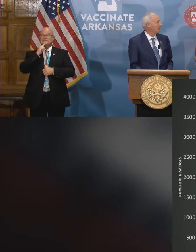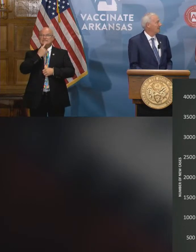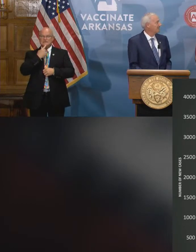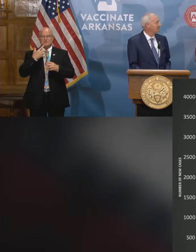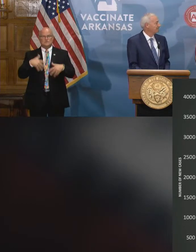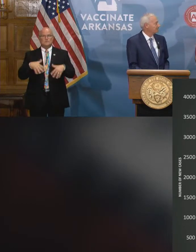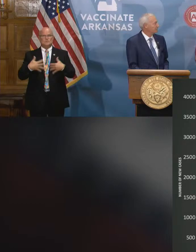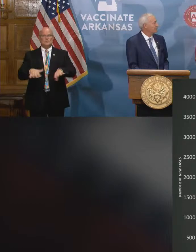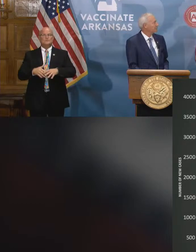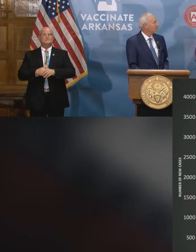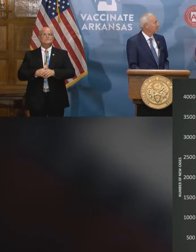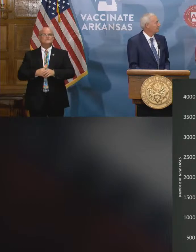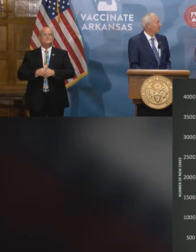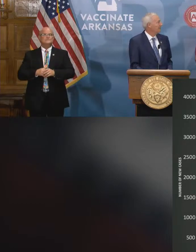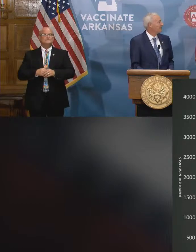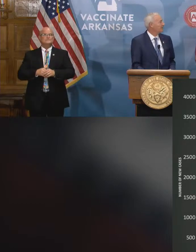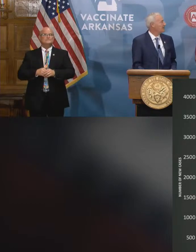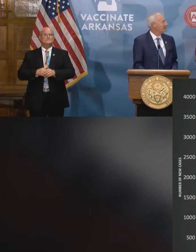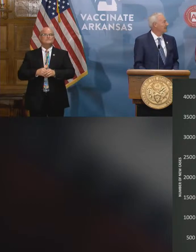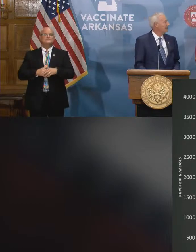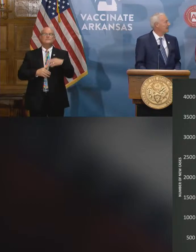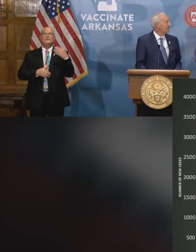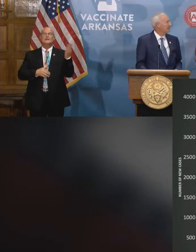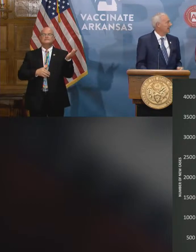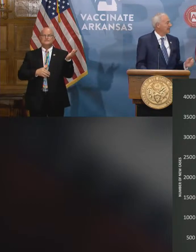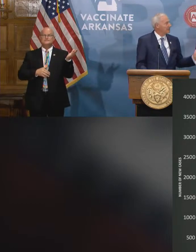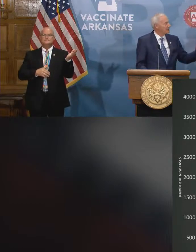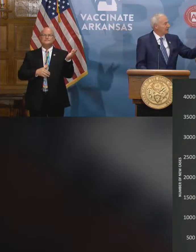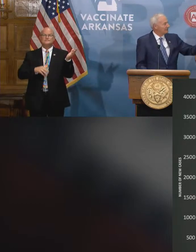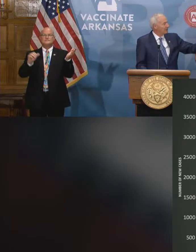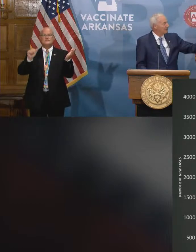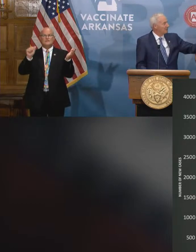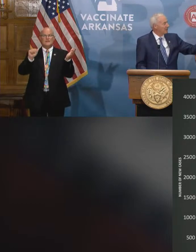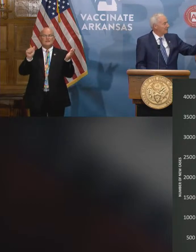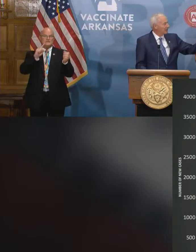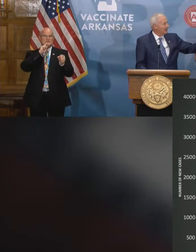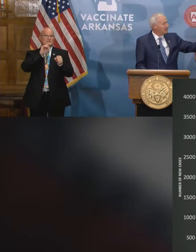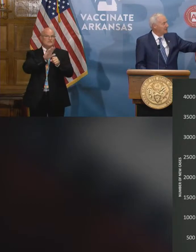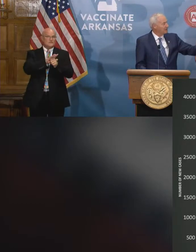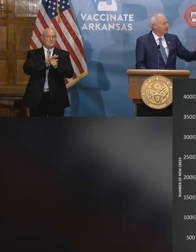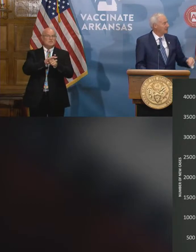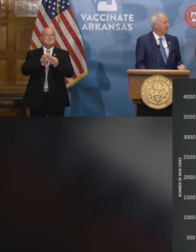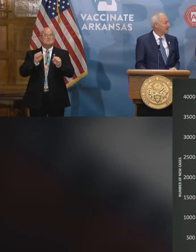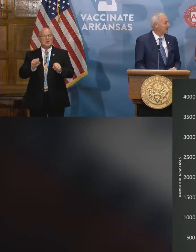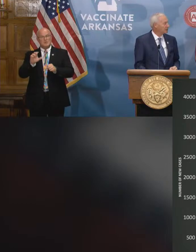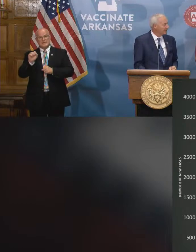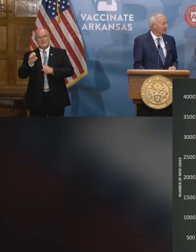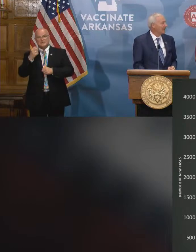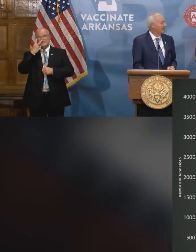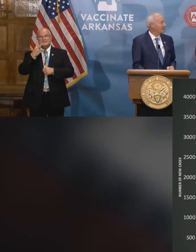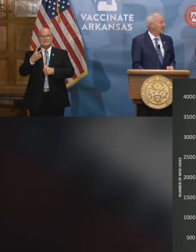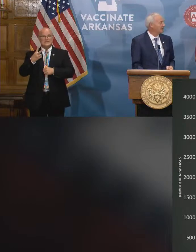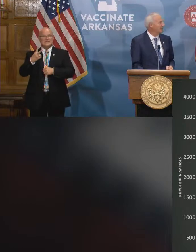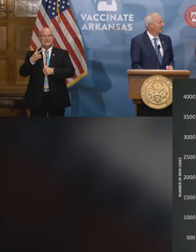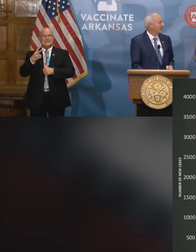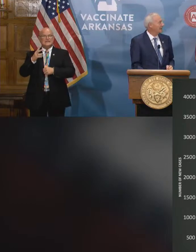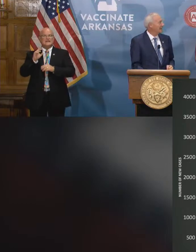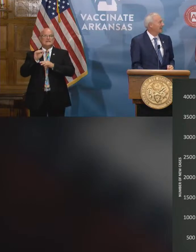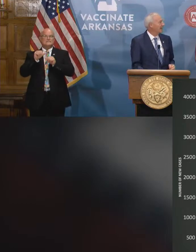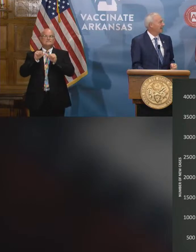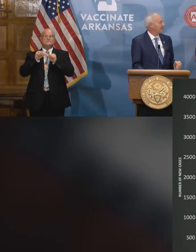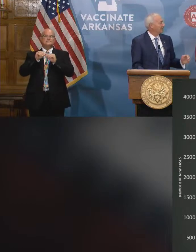next one, this is the average of confirmed and probable cases. You see that our trend line is